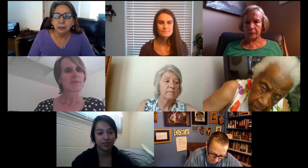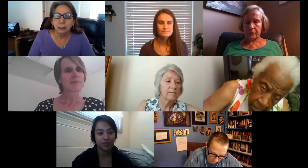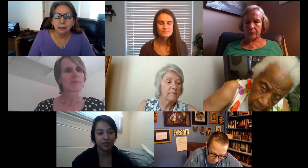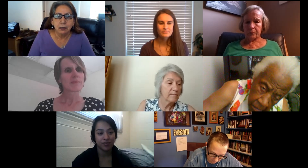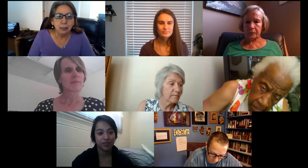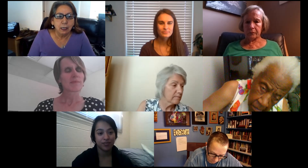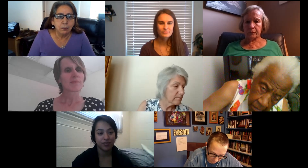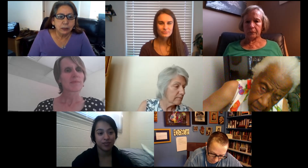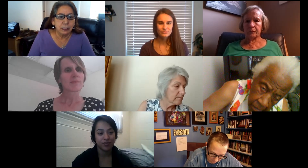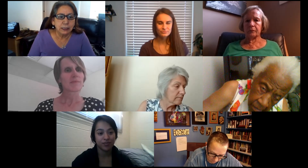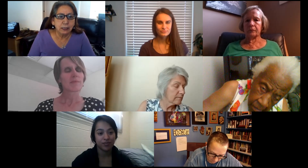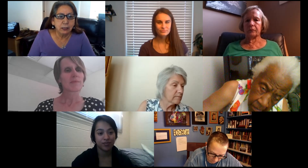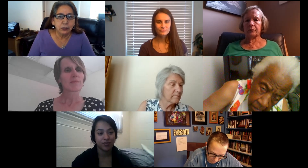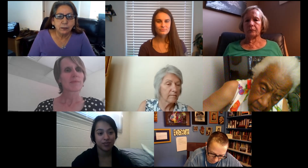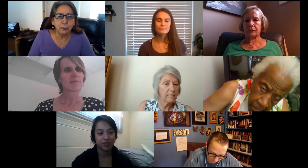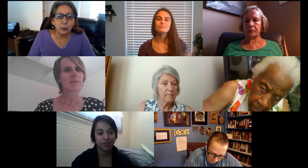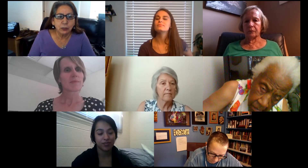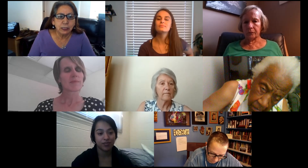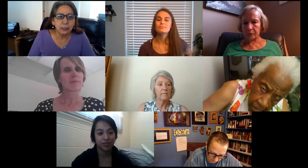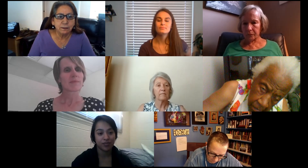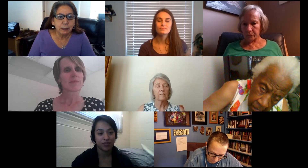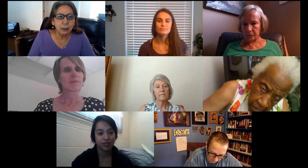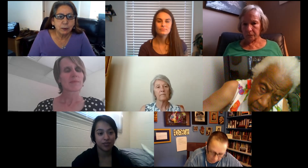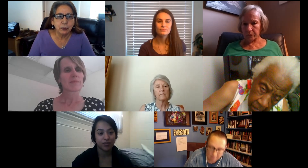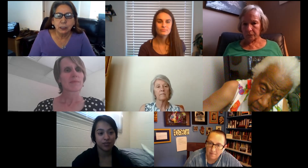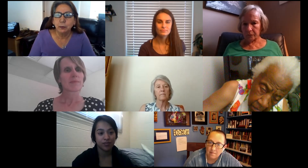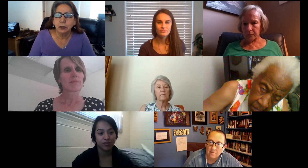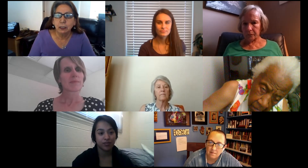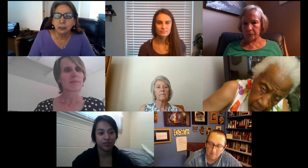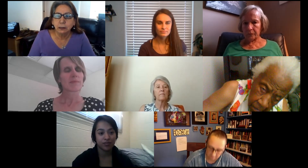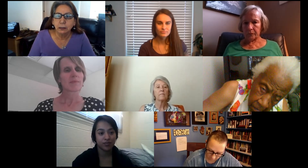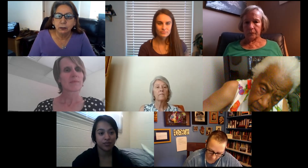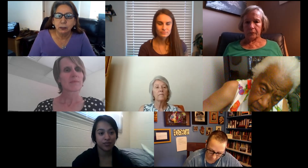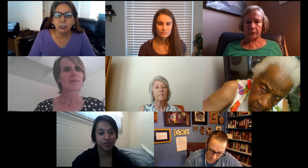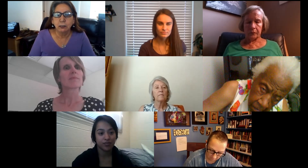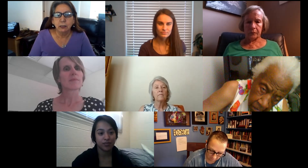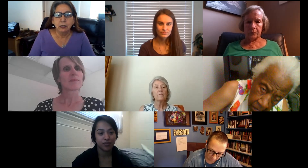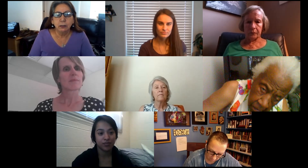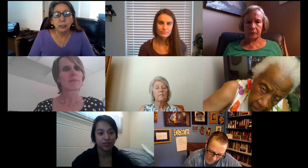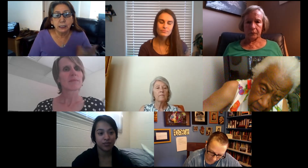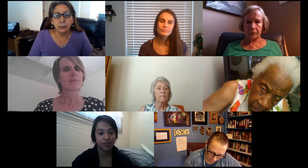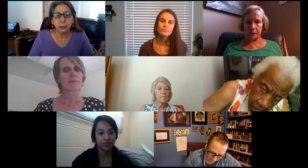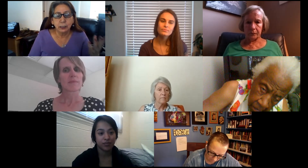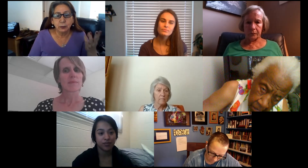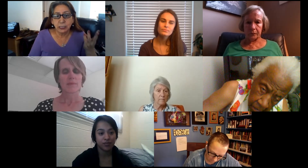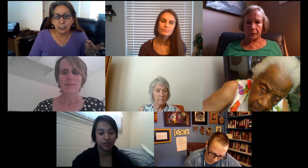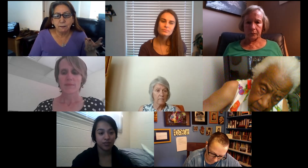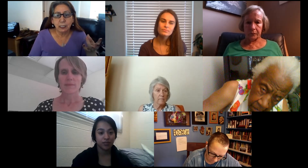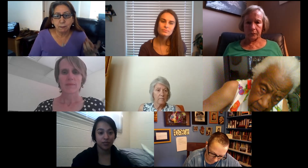see. I was gonna say that there's different ways to identify people with hearing loss, and they're considered either deaf,